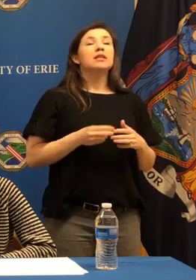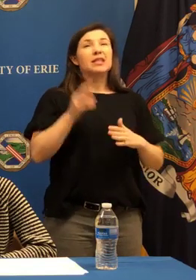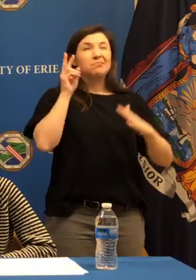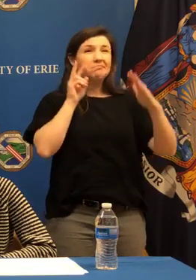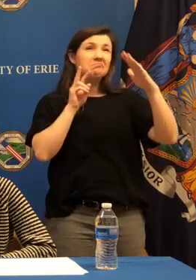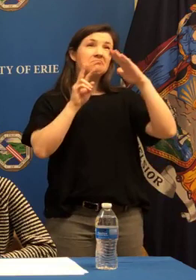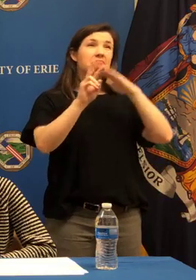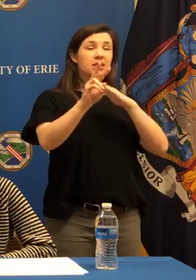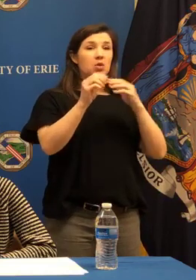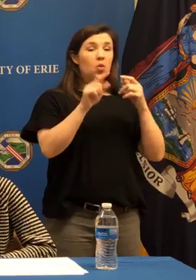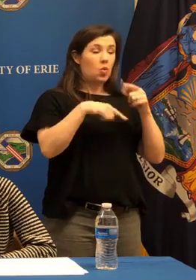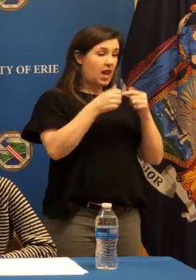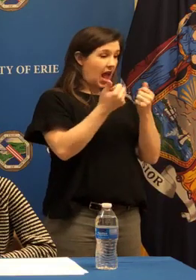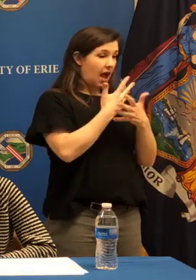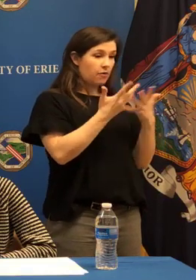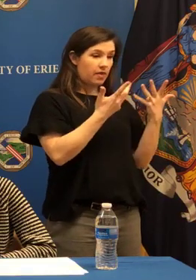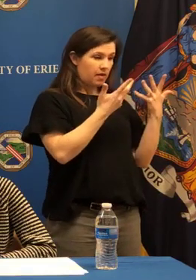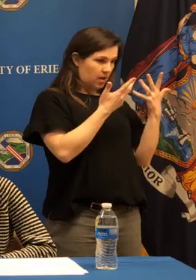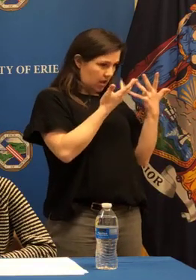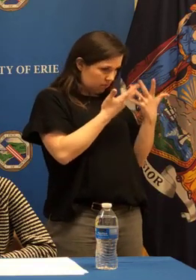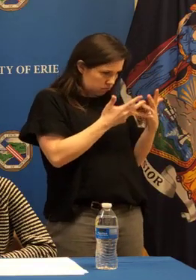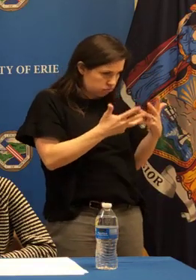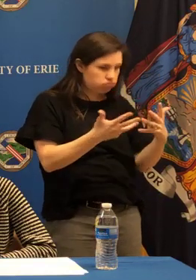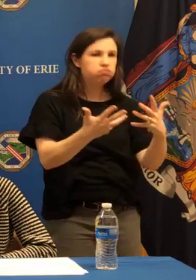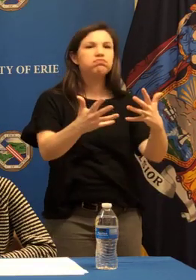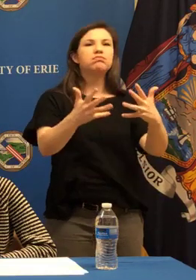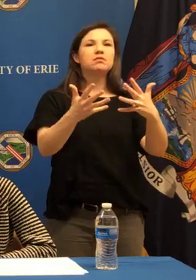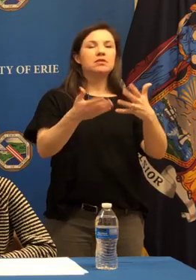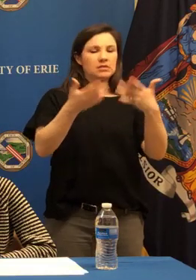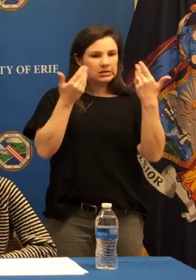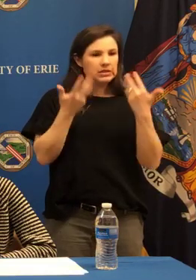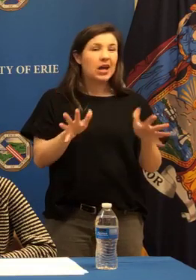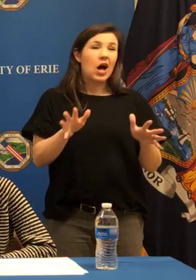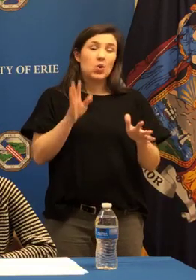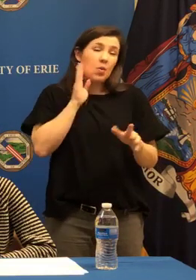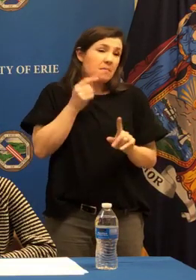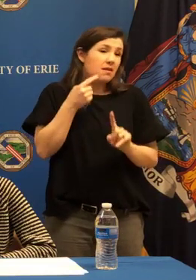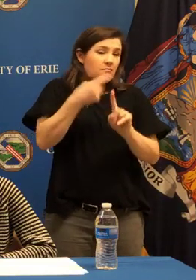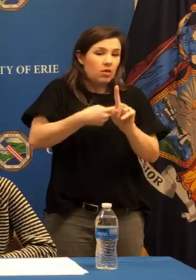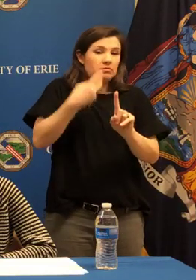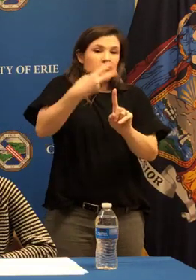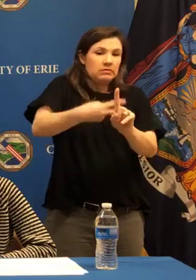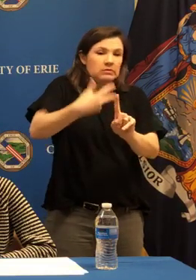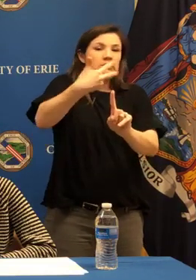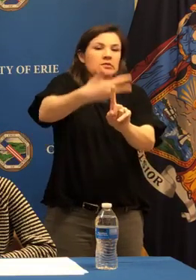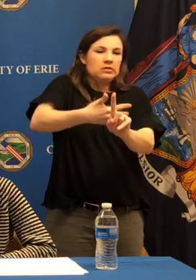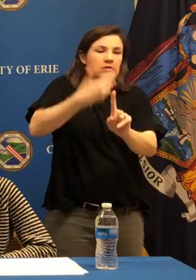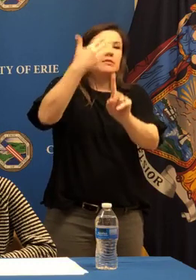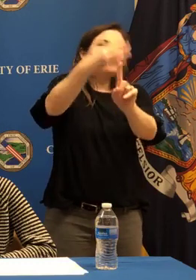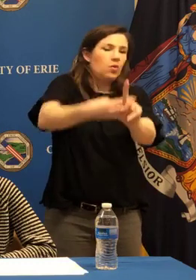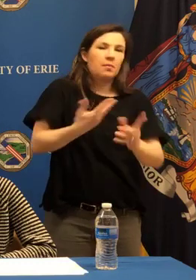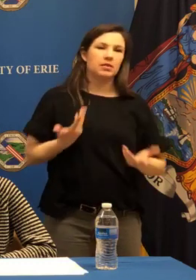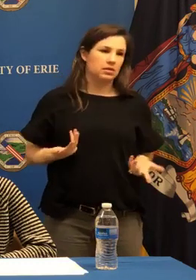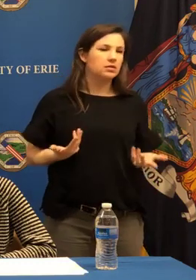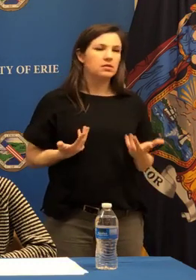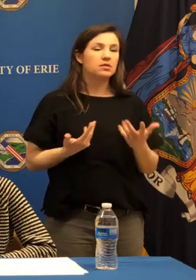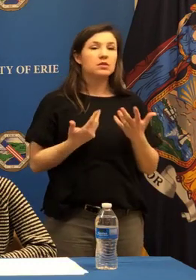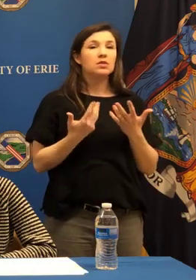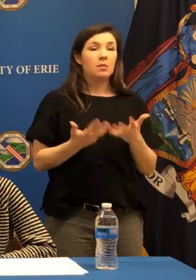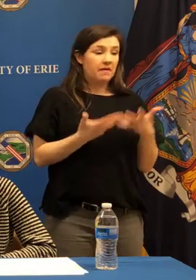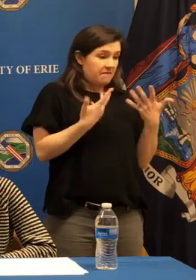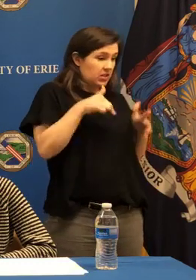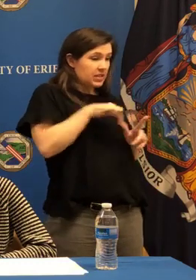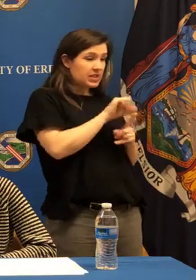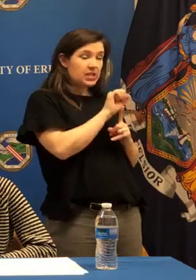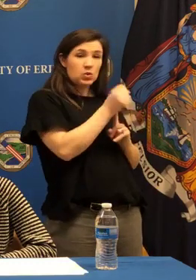we get through everything with COVID-19, it's going to be months. We may be able to come out of the situation we're in right now